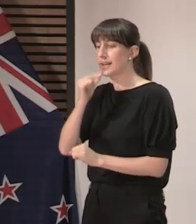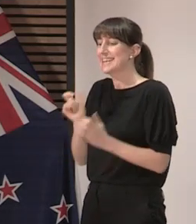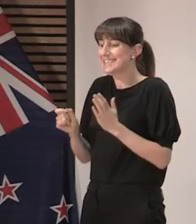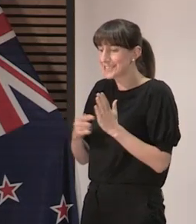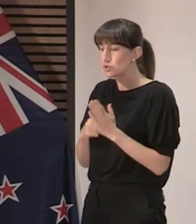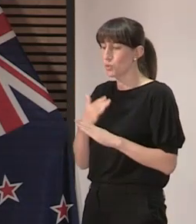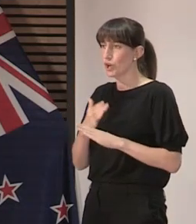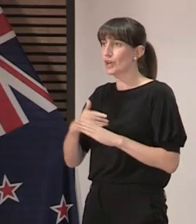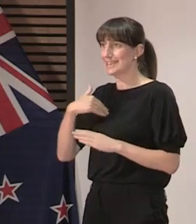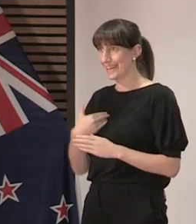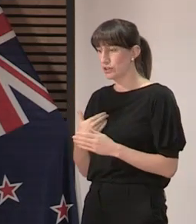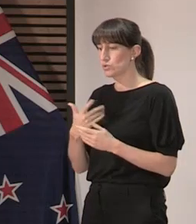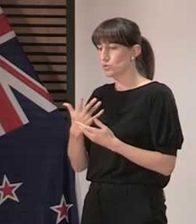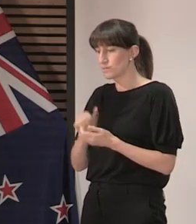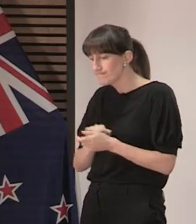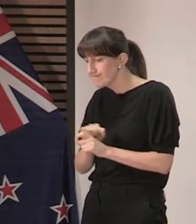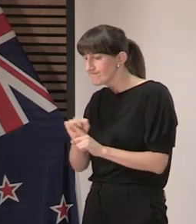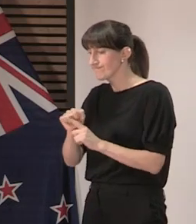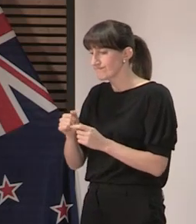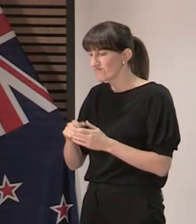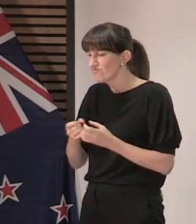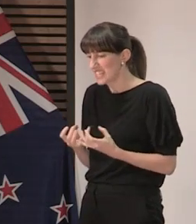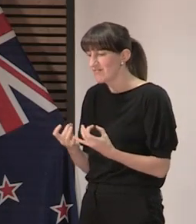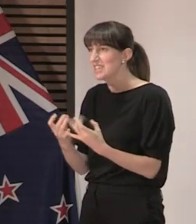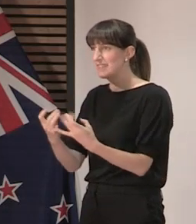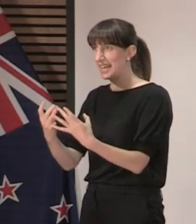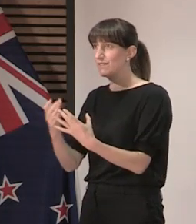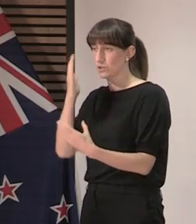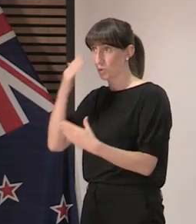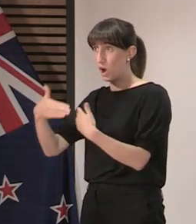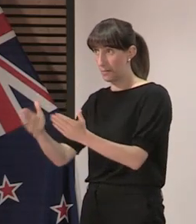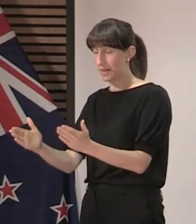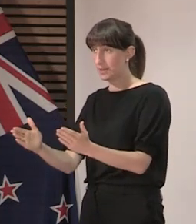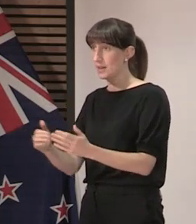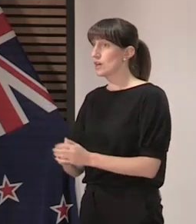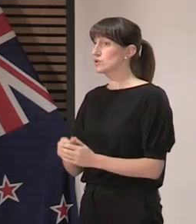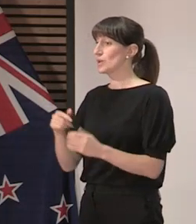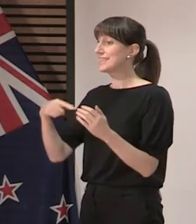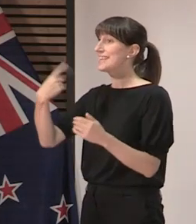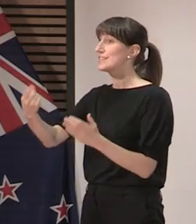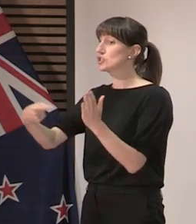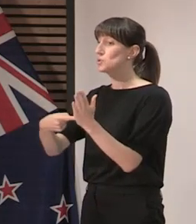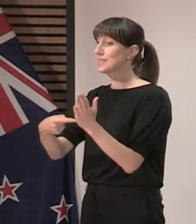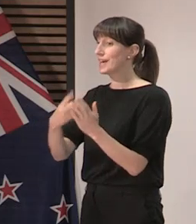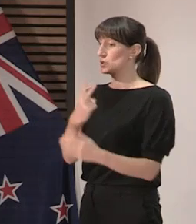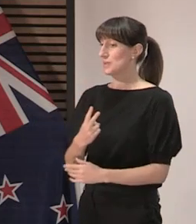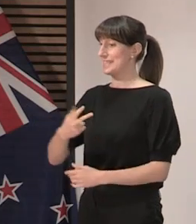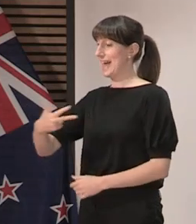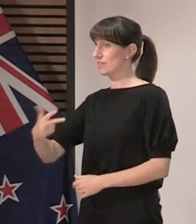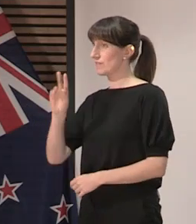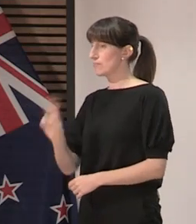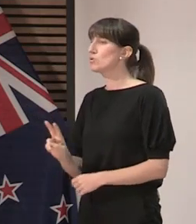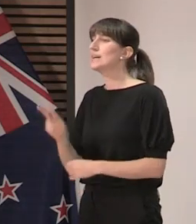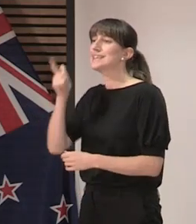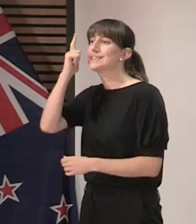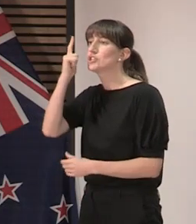that are required for them to reopen for a teacher-only day on Tuesday the 28th of April. We expect most children